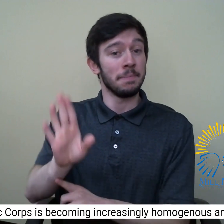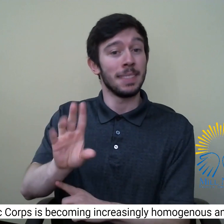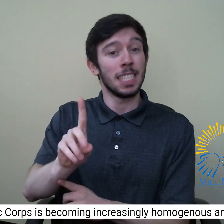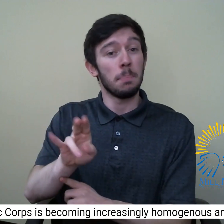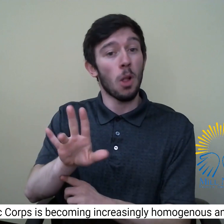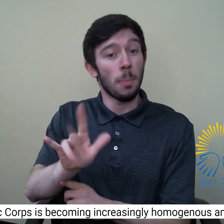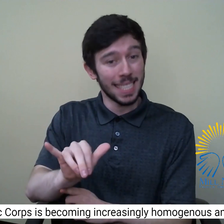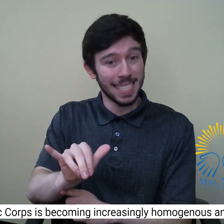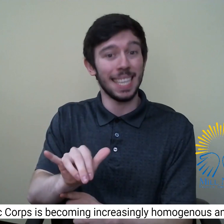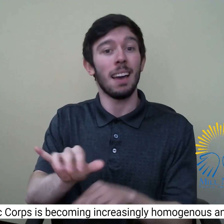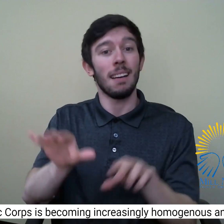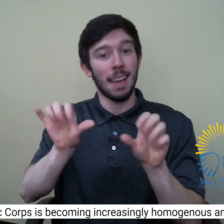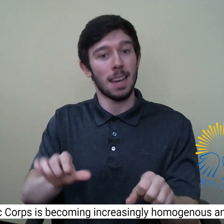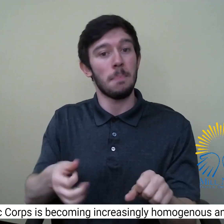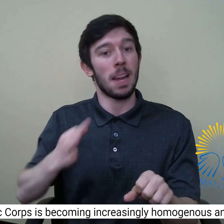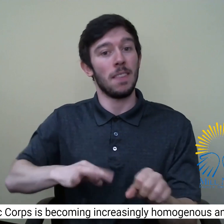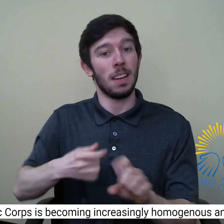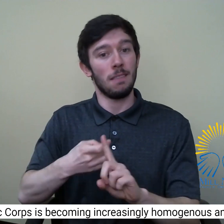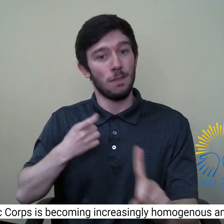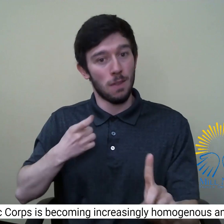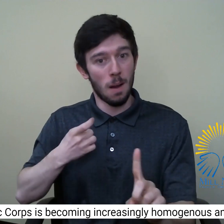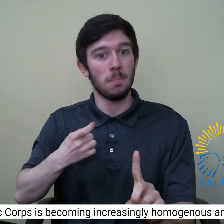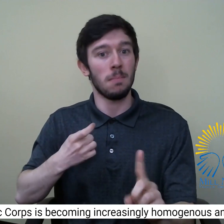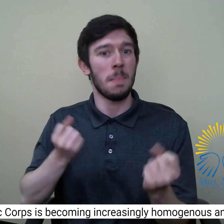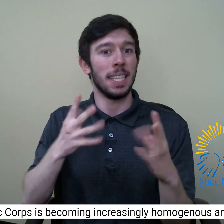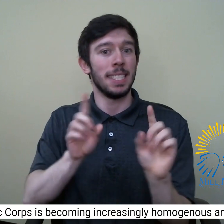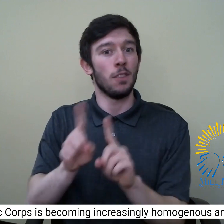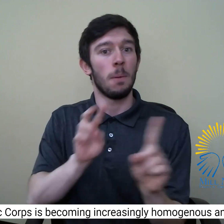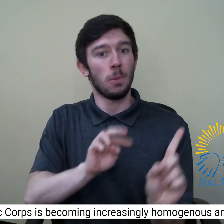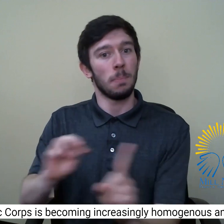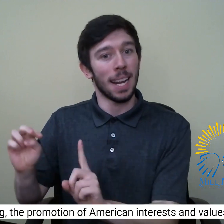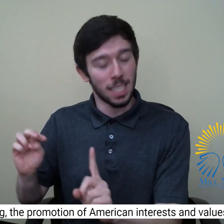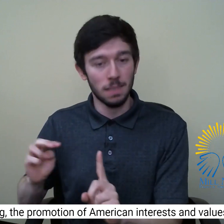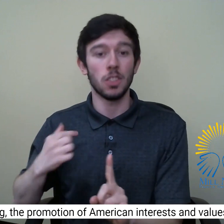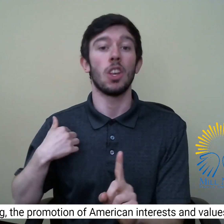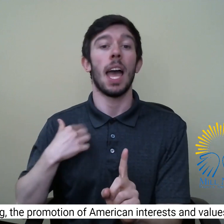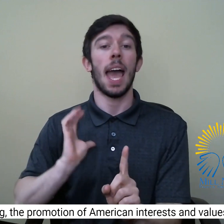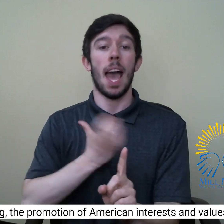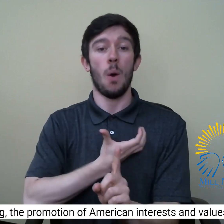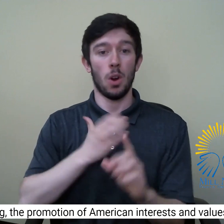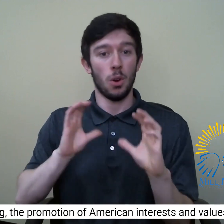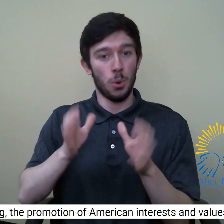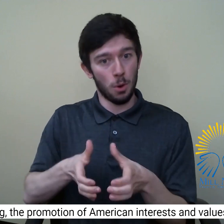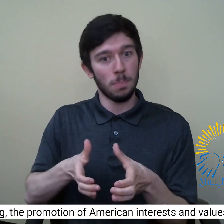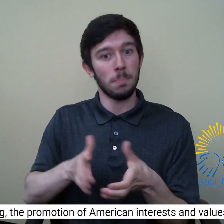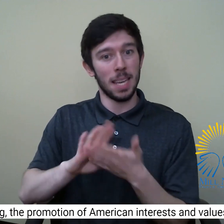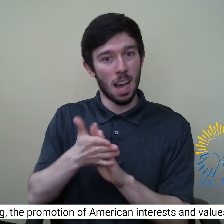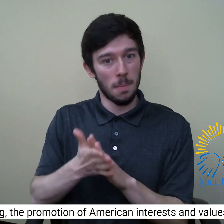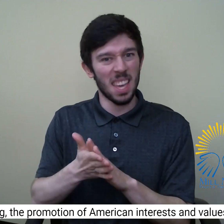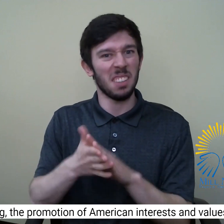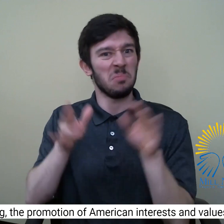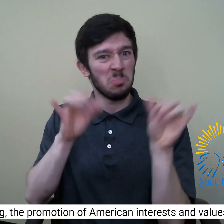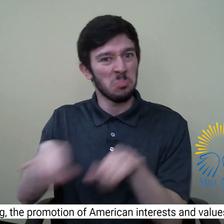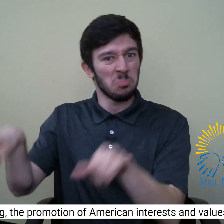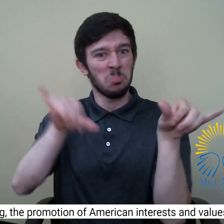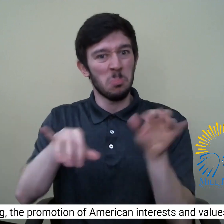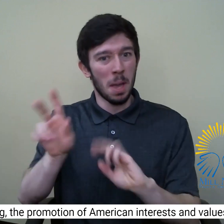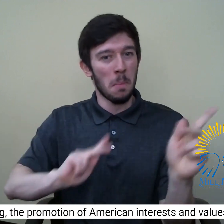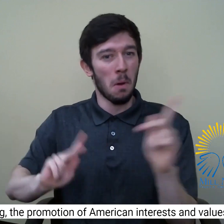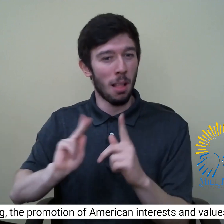people, the diplomatic corps is becoming increasingly homogenous and detached, undercutting the promotion of American interests